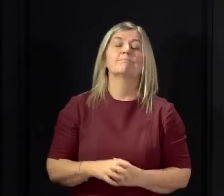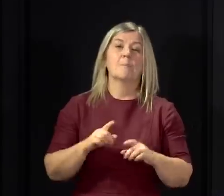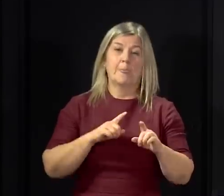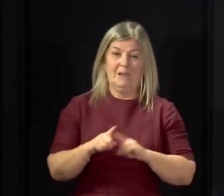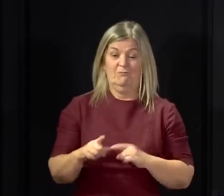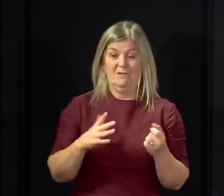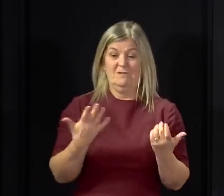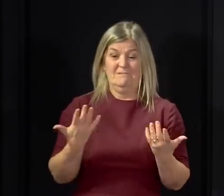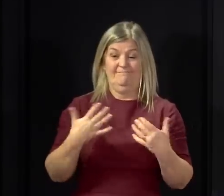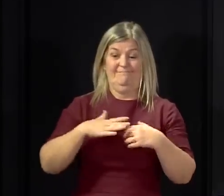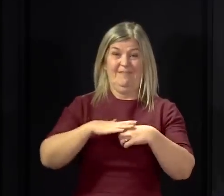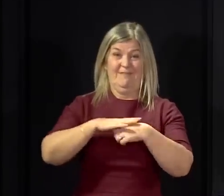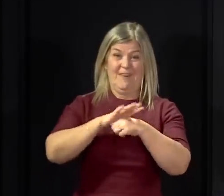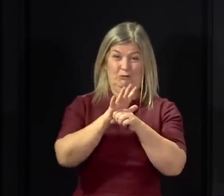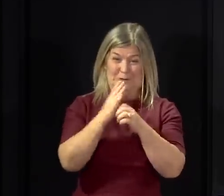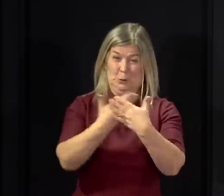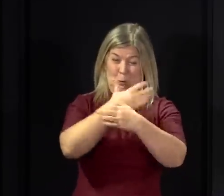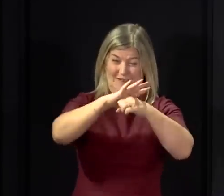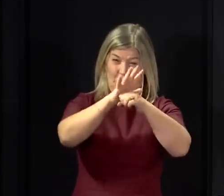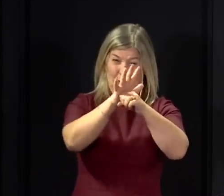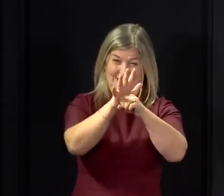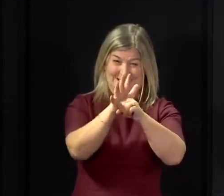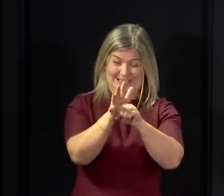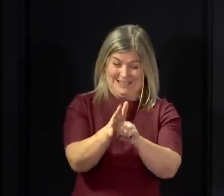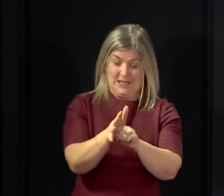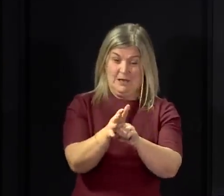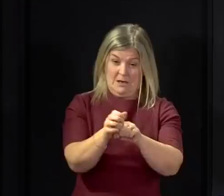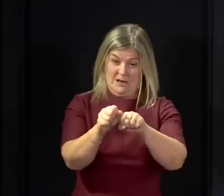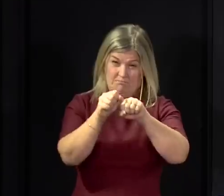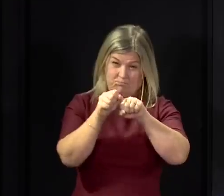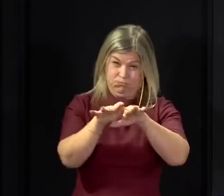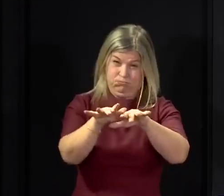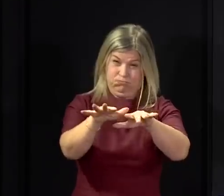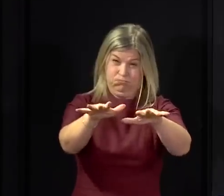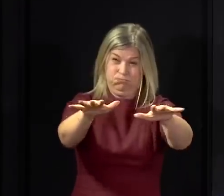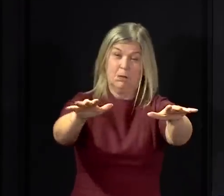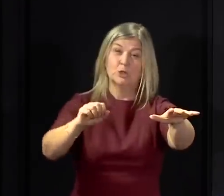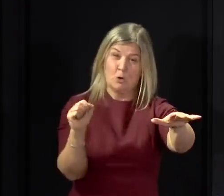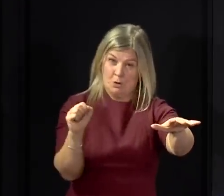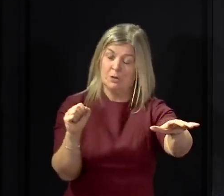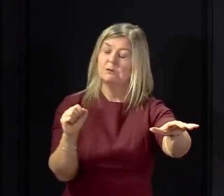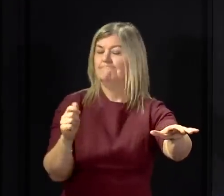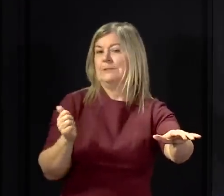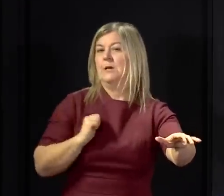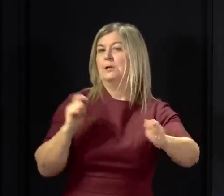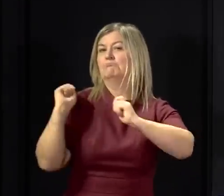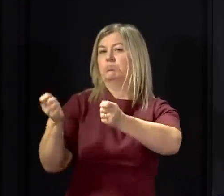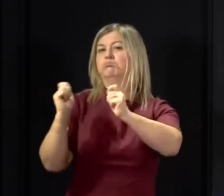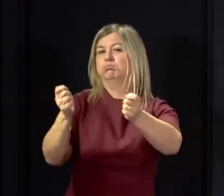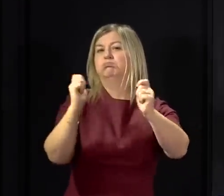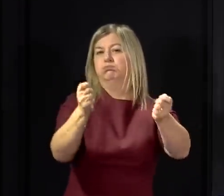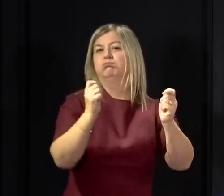of this strain spreading further than it has within Scotland, we intend to apply level 4 measures to all